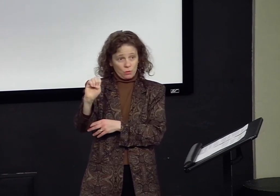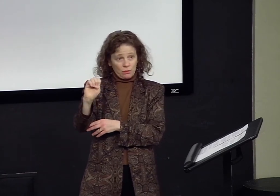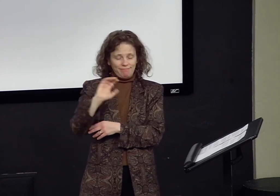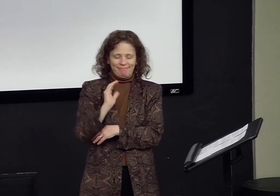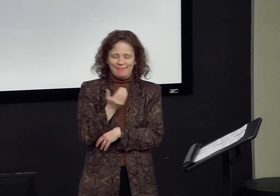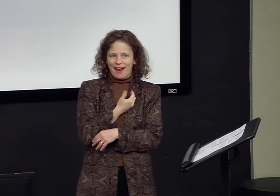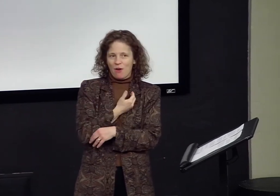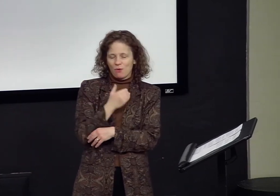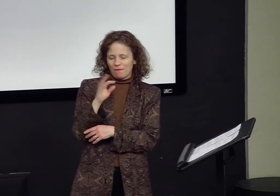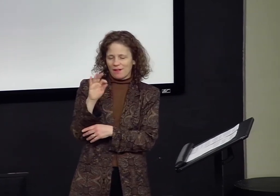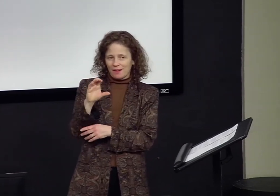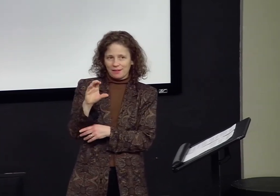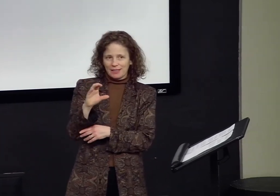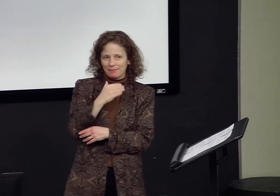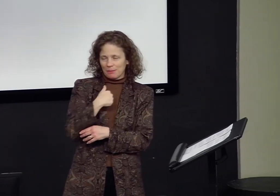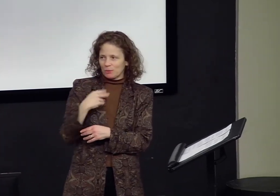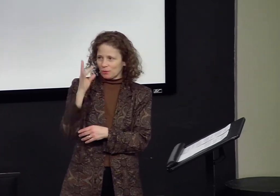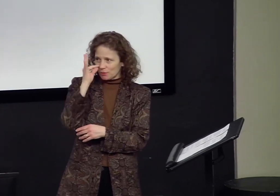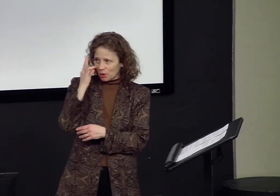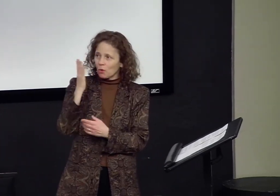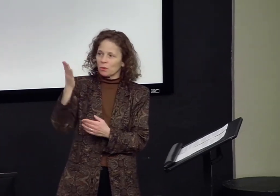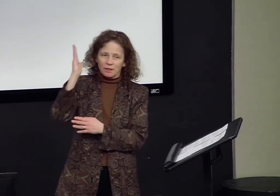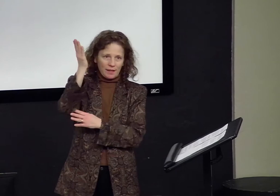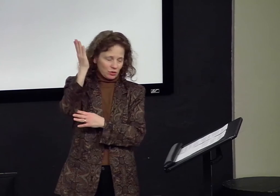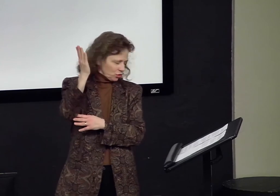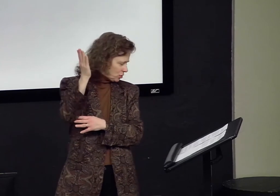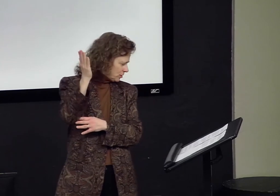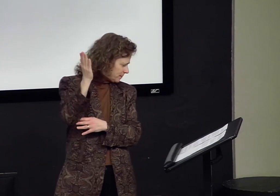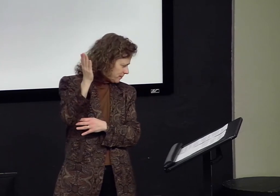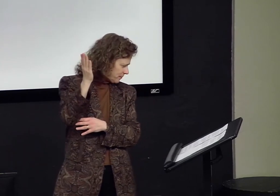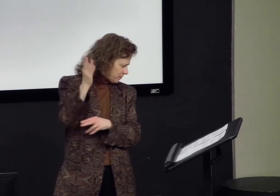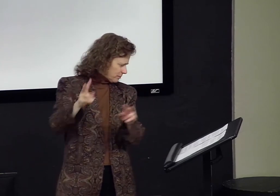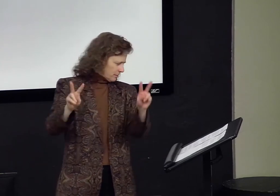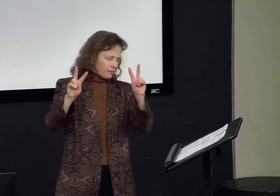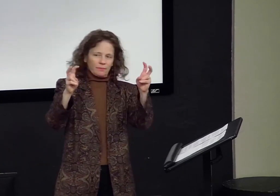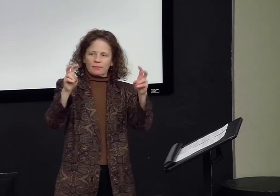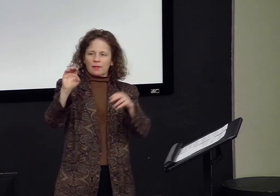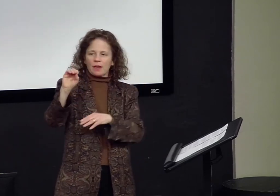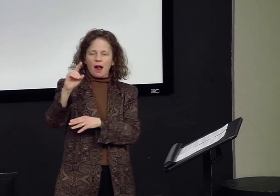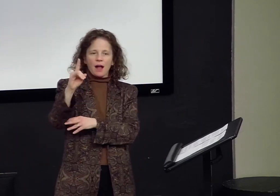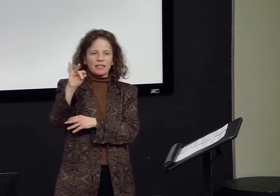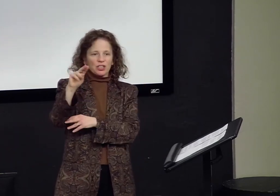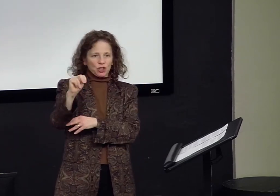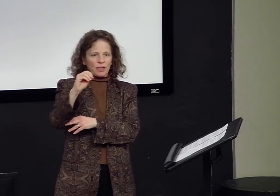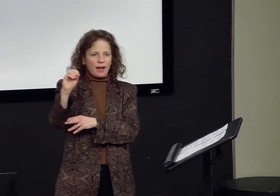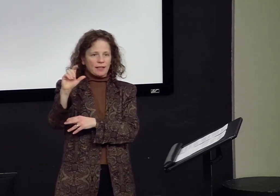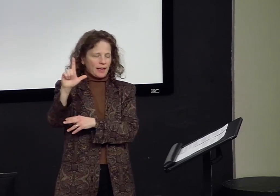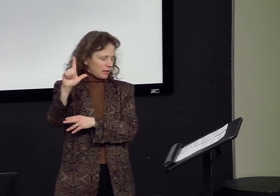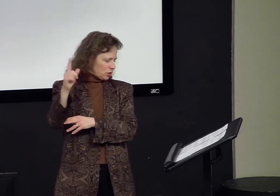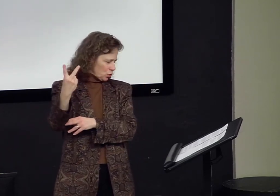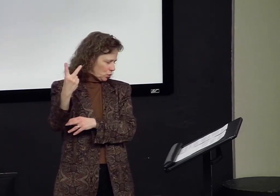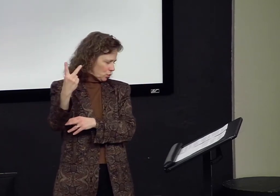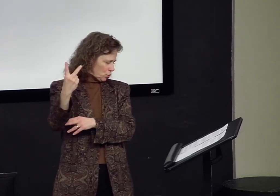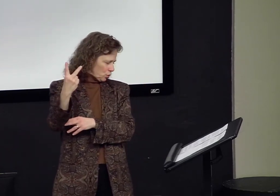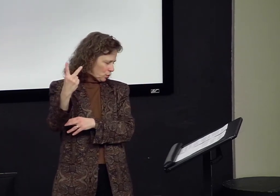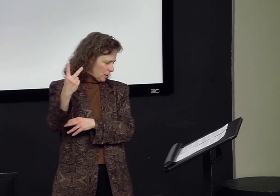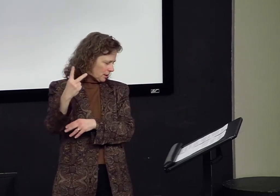presentation by Dr. Christopher Stone, who's a faculty member within our department. He will be giving a presentation about cognition and